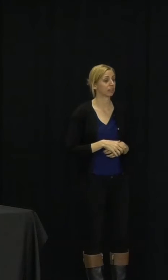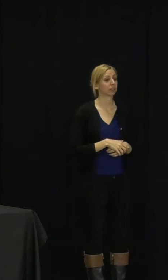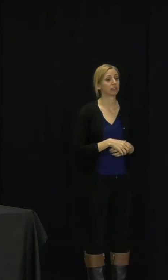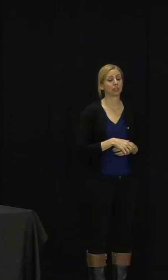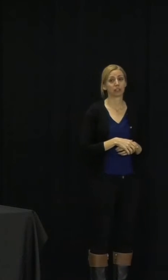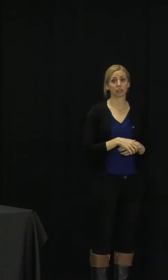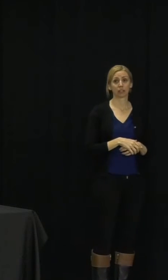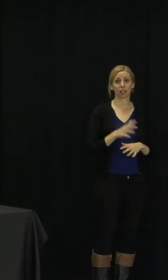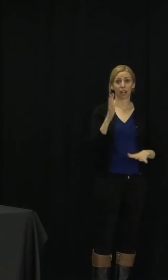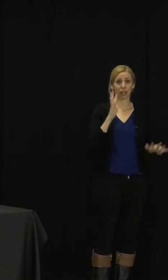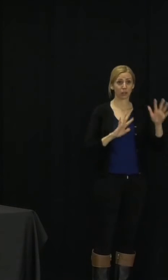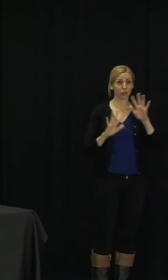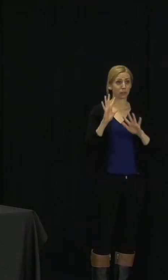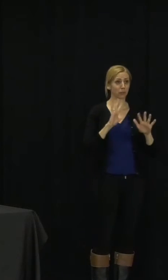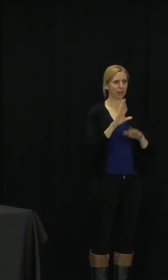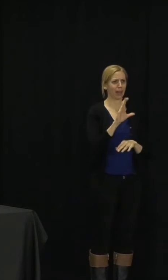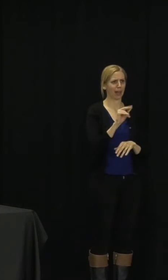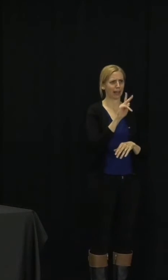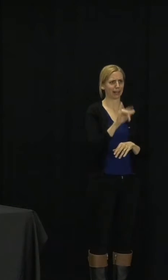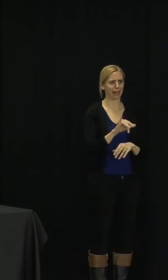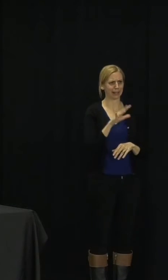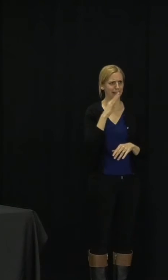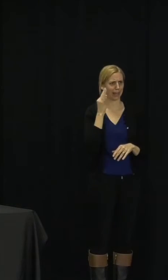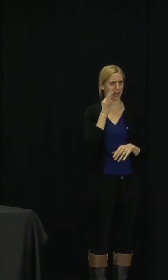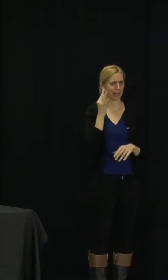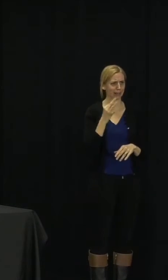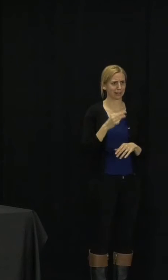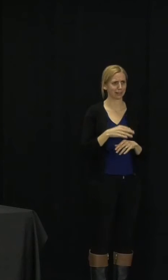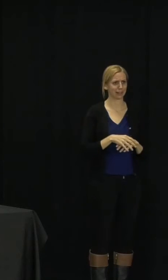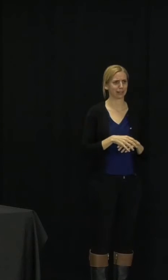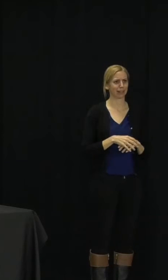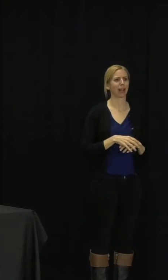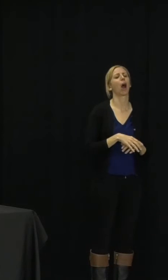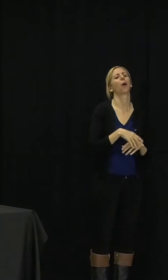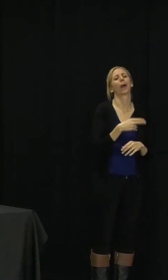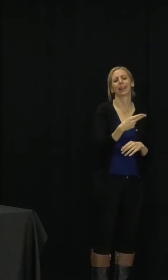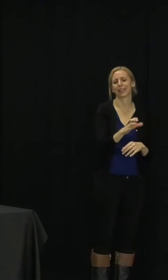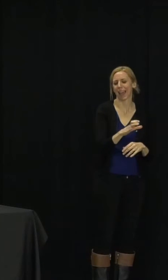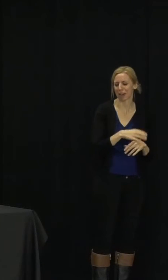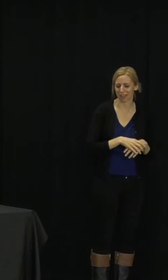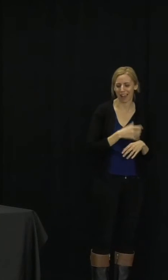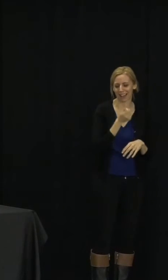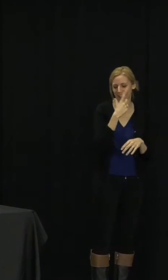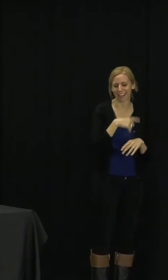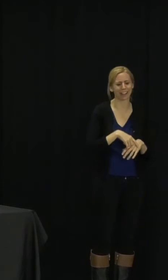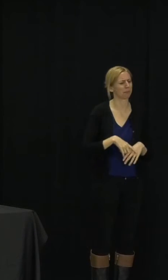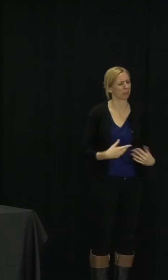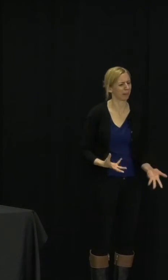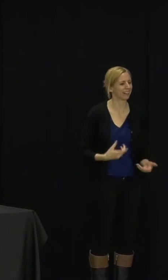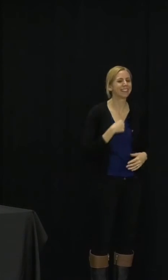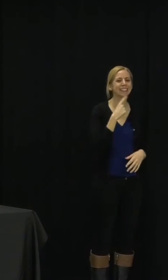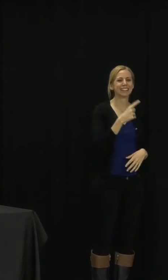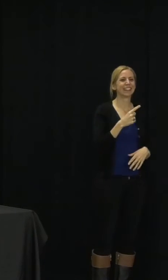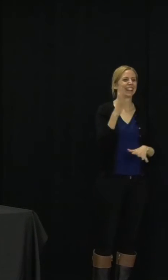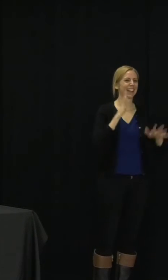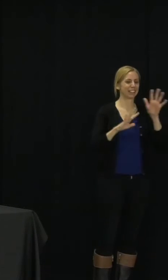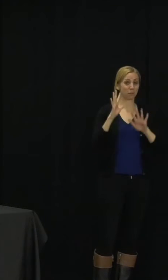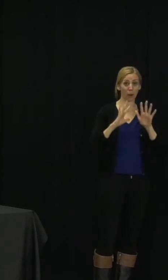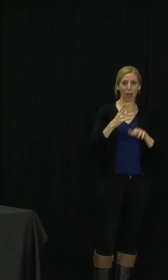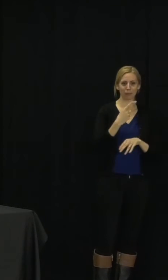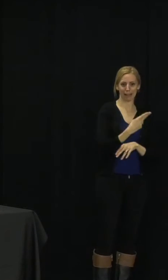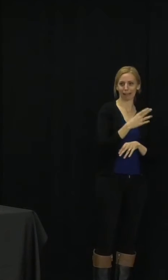finally, the last recommendation I would have is also to us as individuals, and that is, in every instance where we find